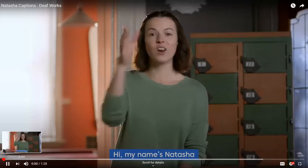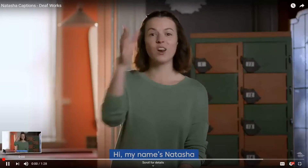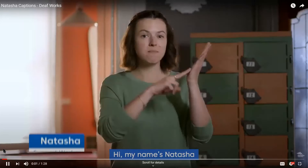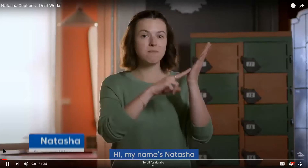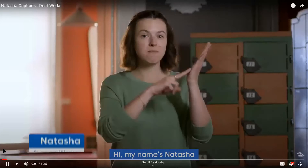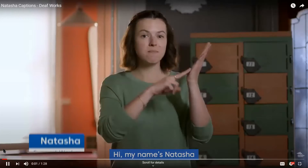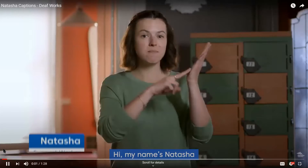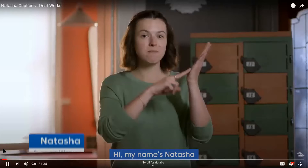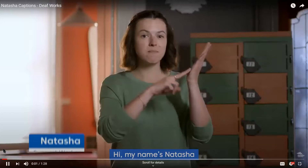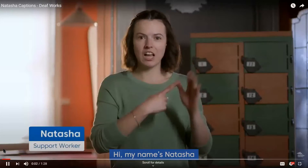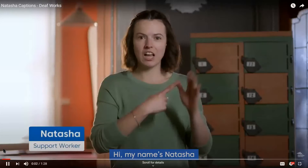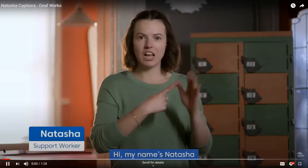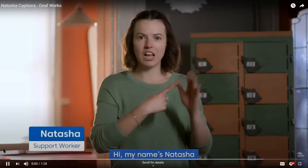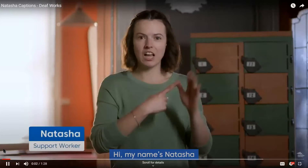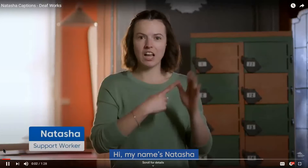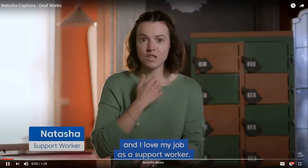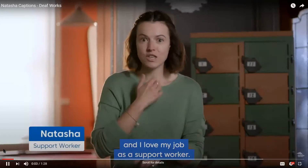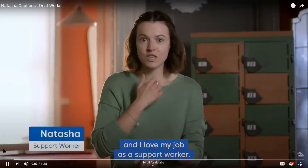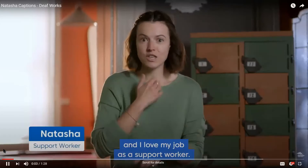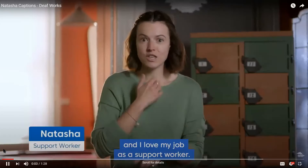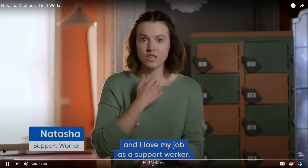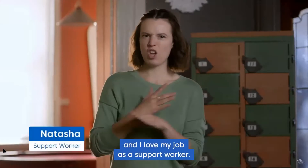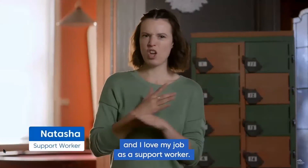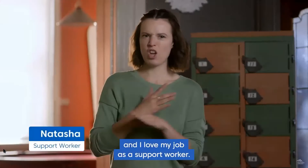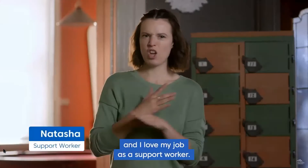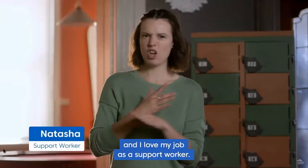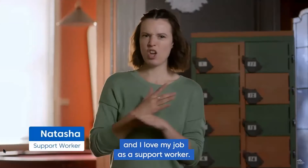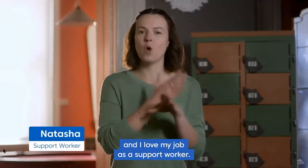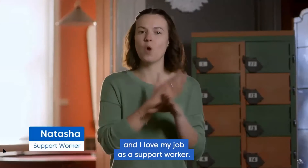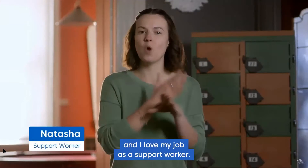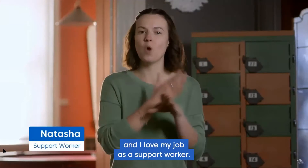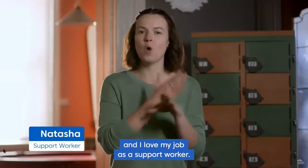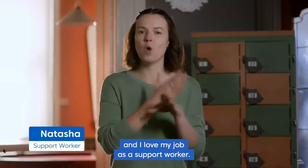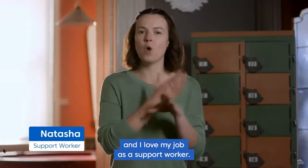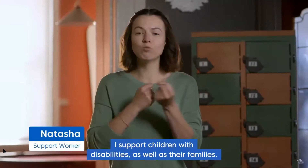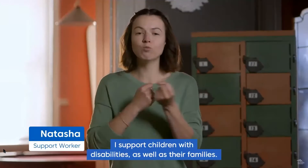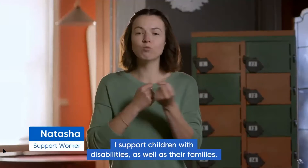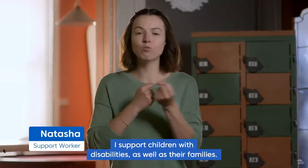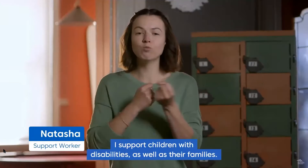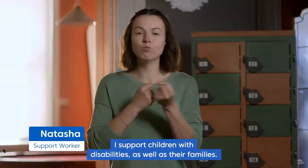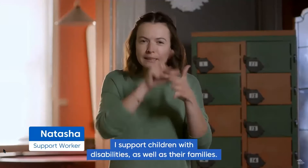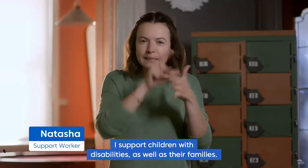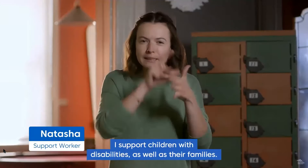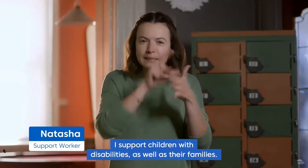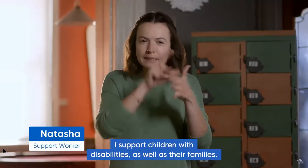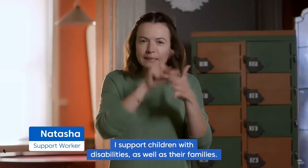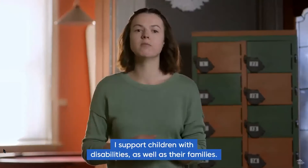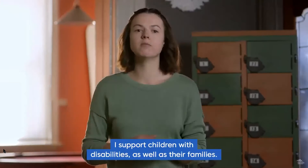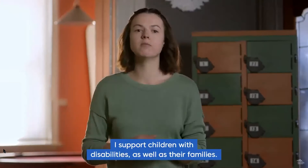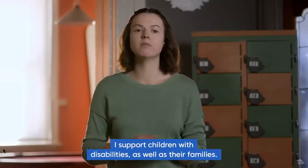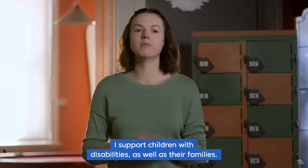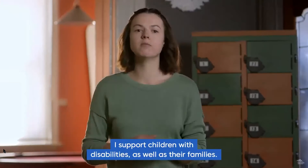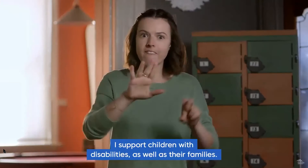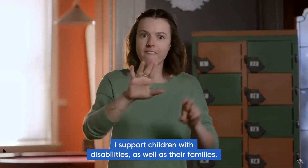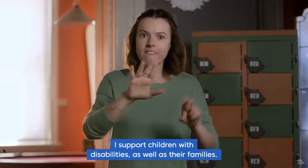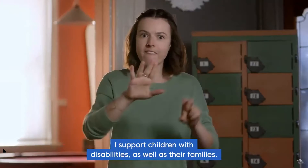Hi, my name's Natasha, and I love my job as a support worker. I support children with